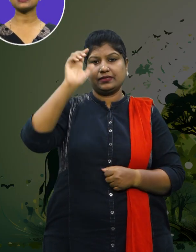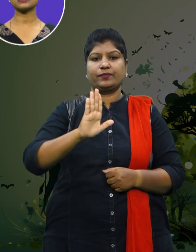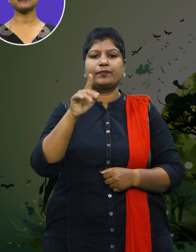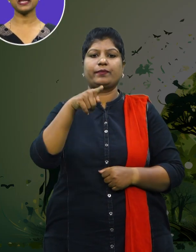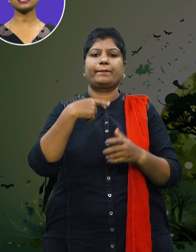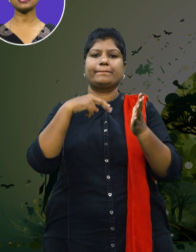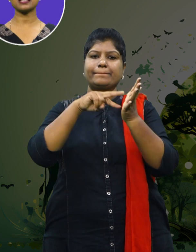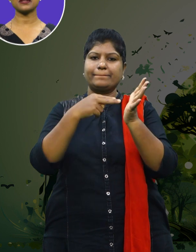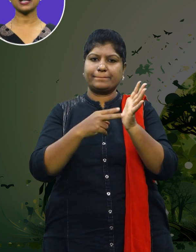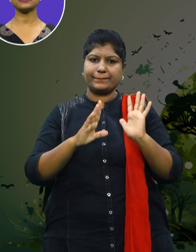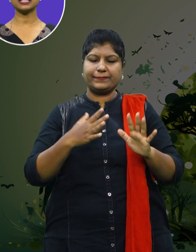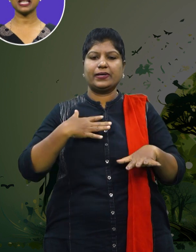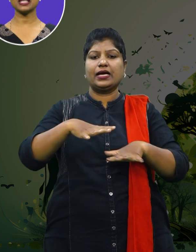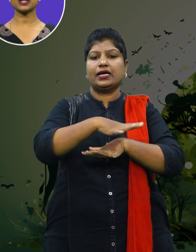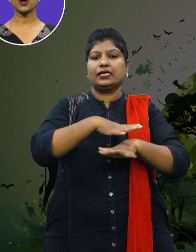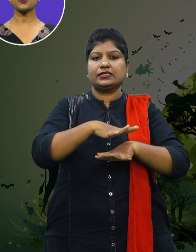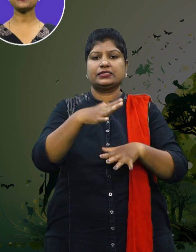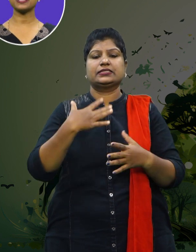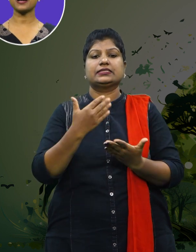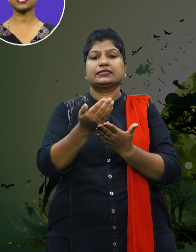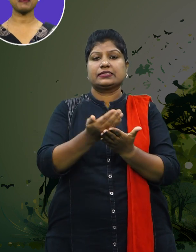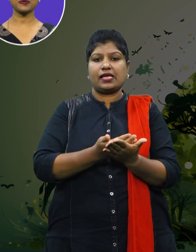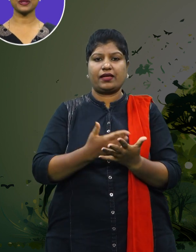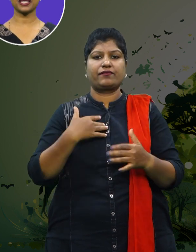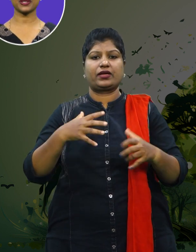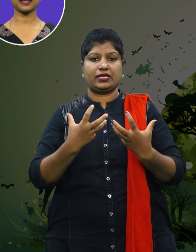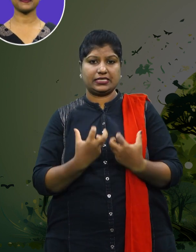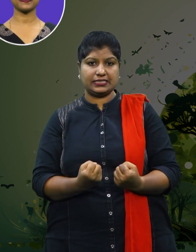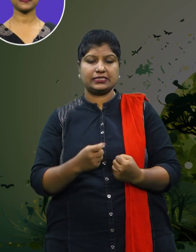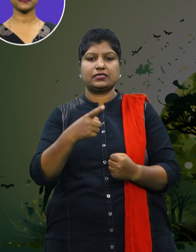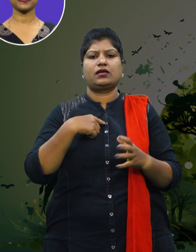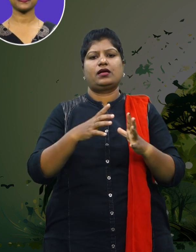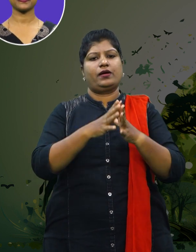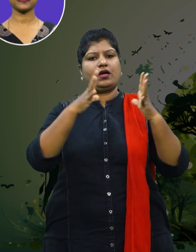meets the basic survival needs of large population.